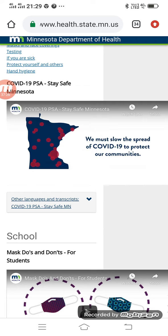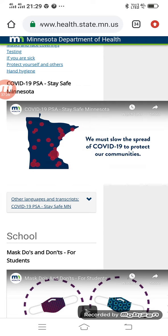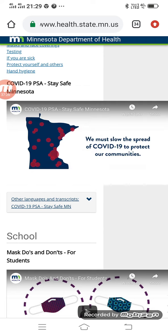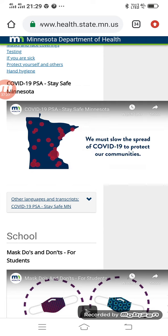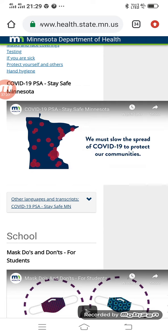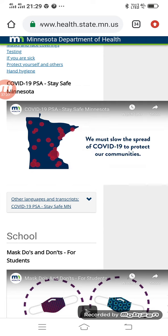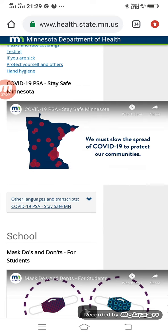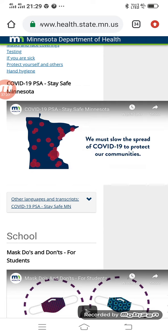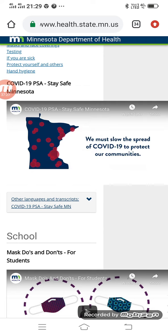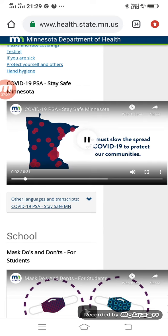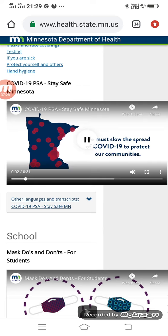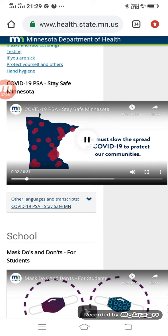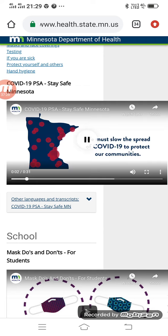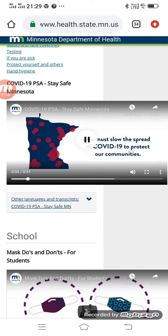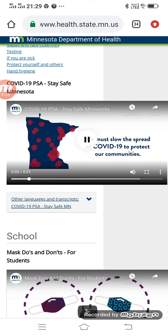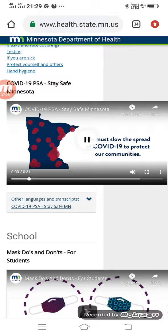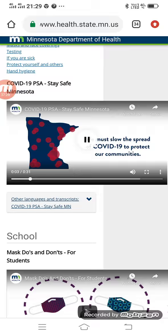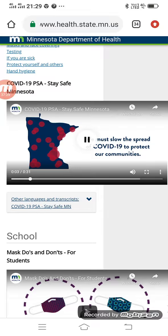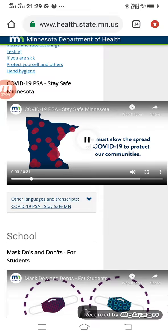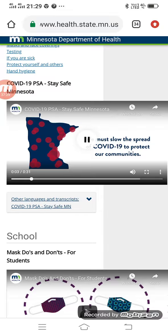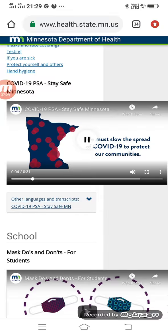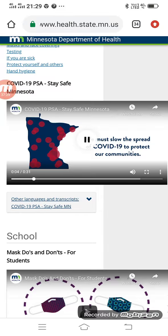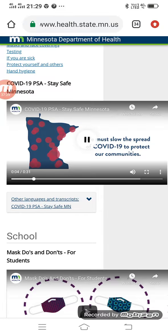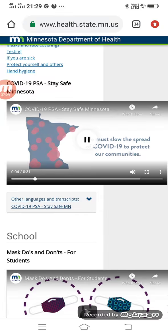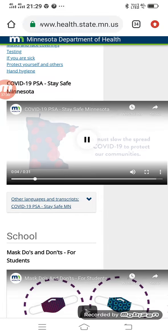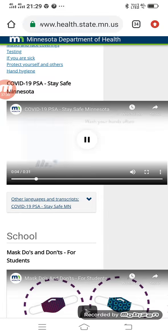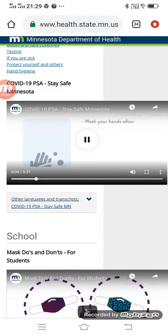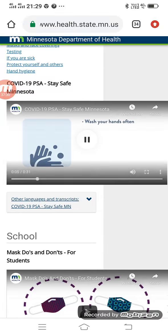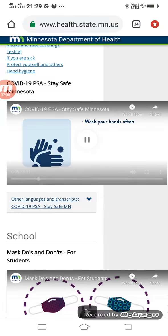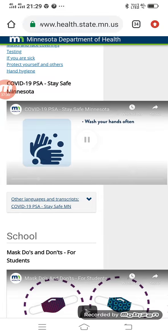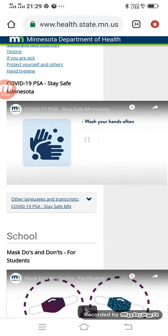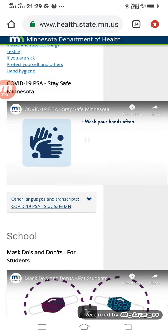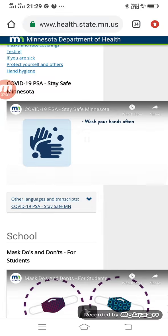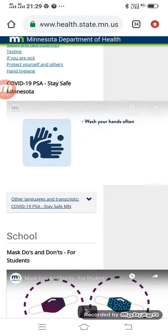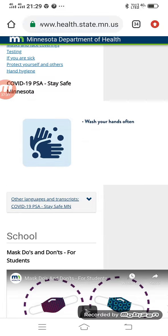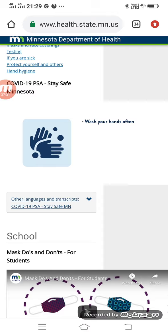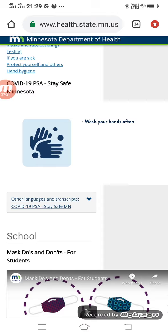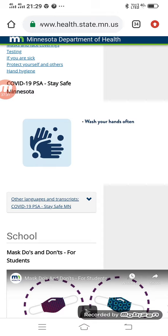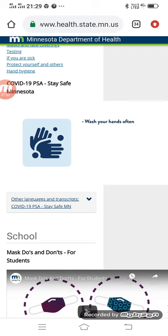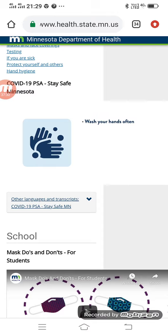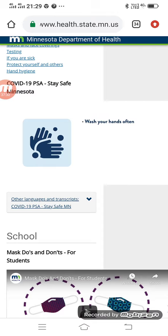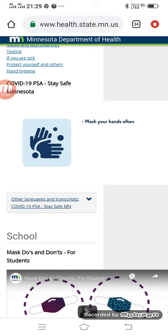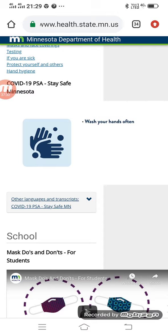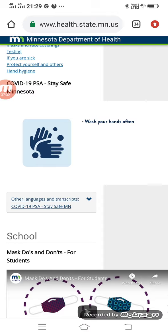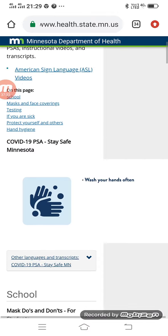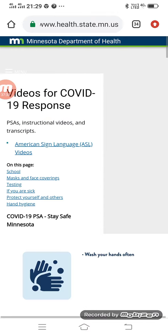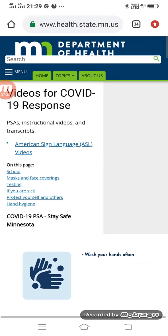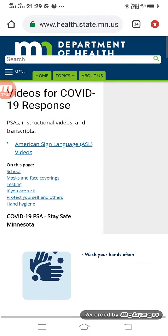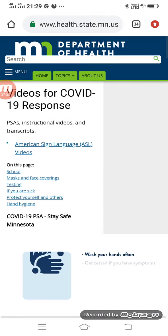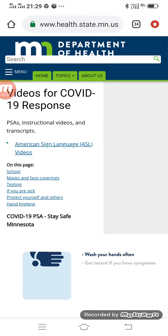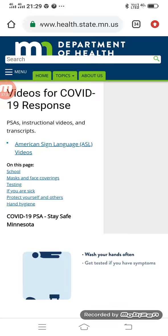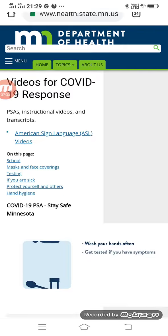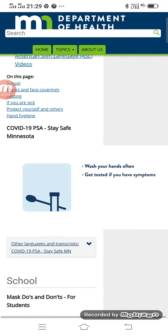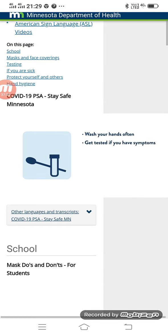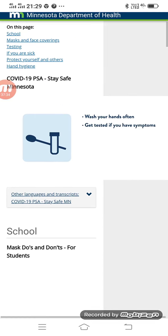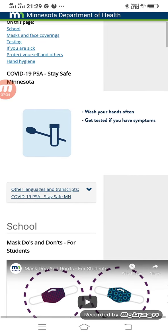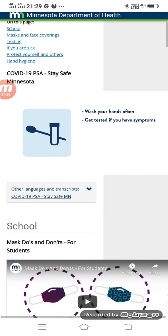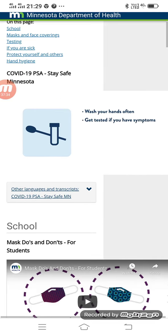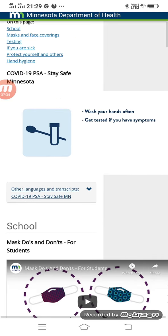We must slow the spread of COVID-19 to protect our communities. Right now, it is important to wash your hands